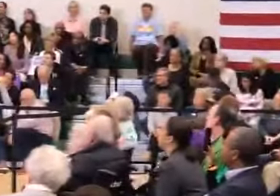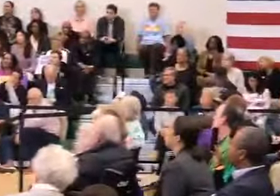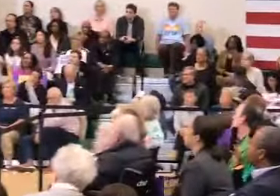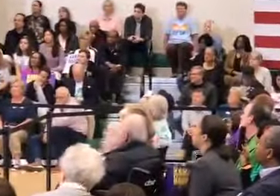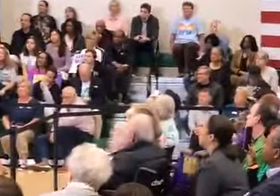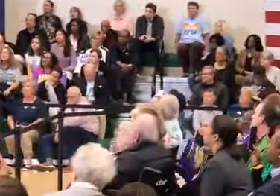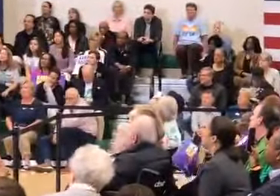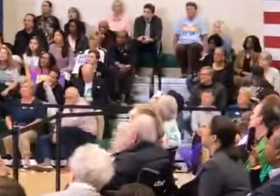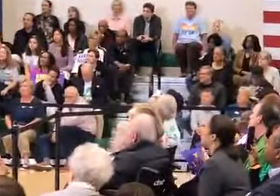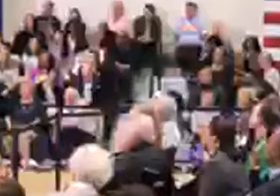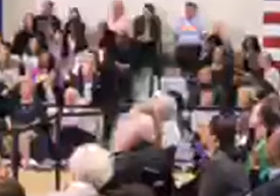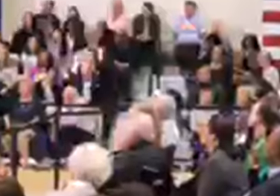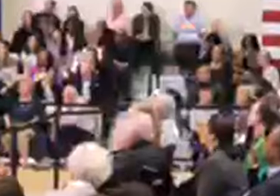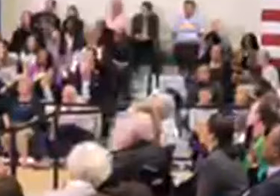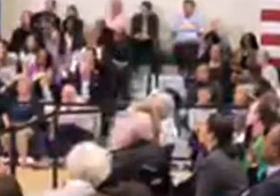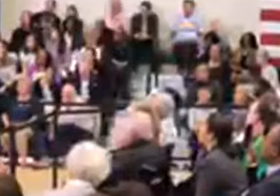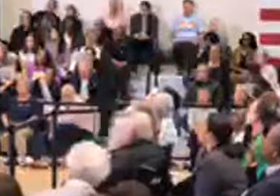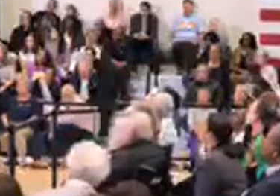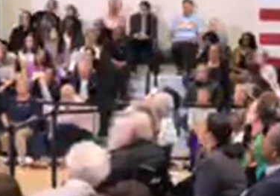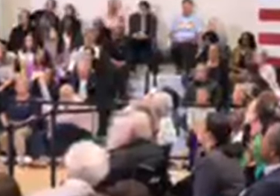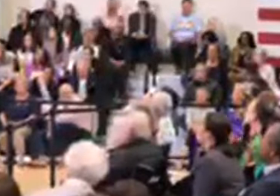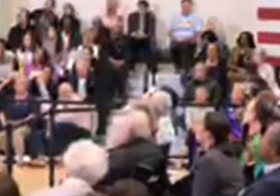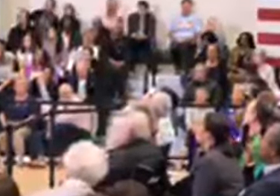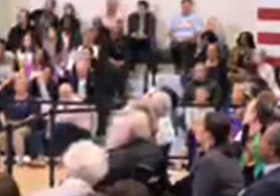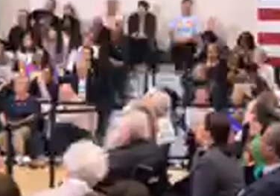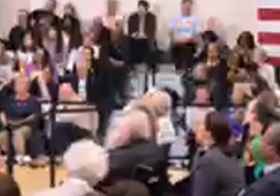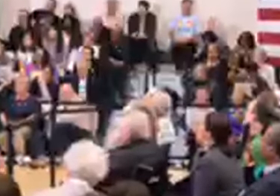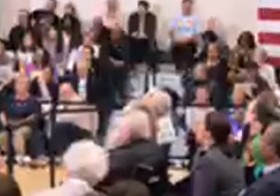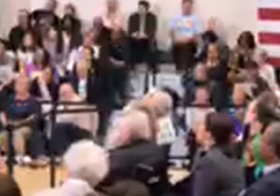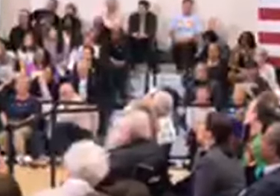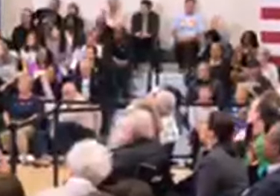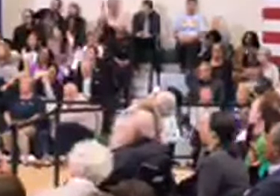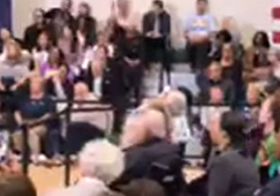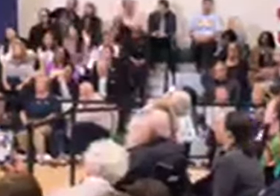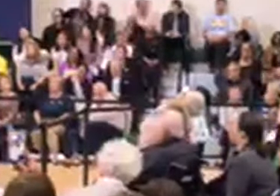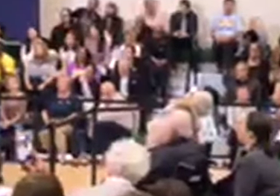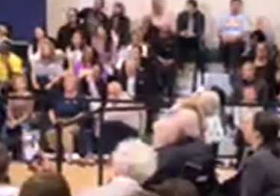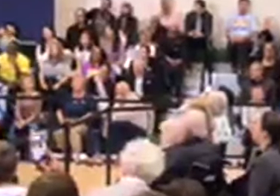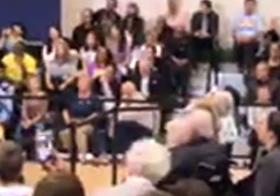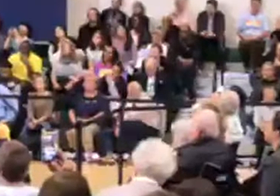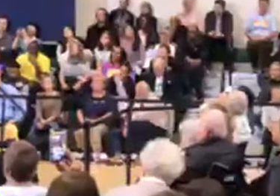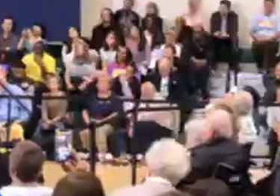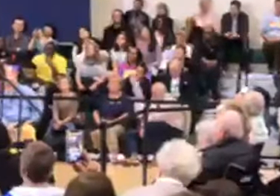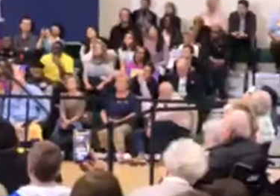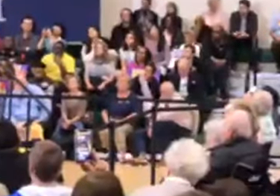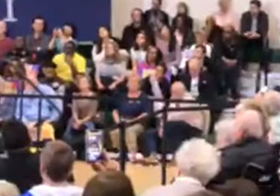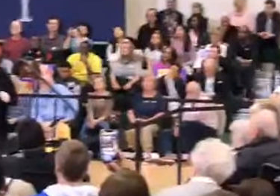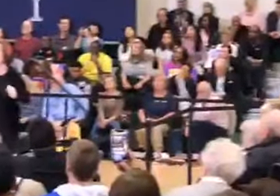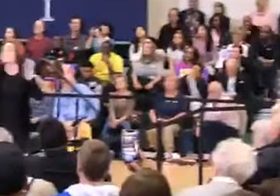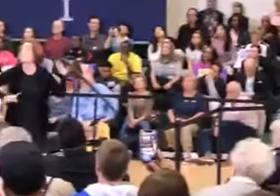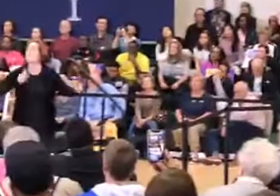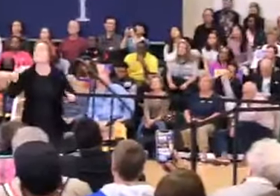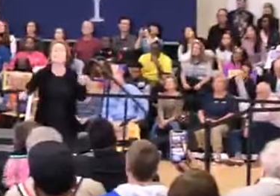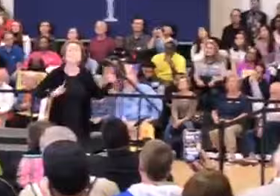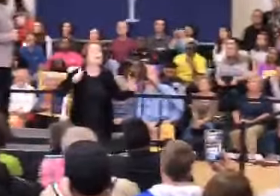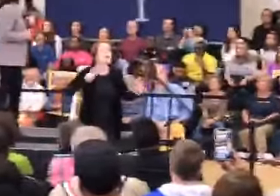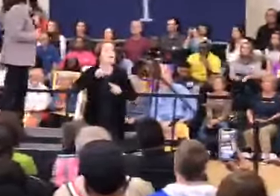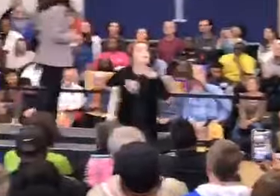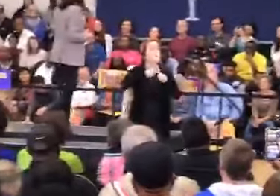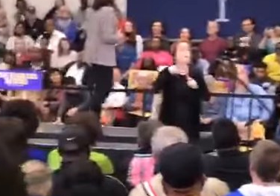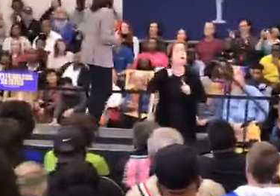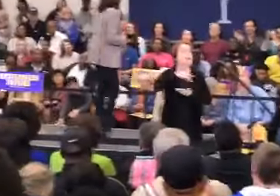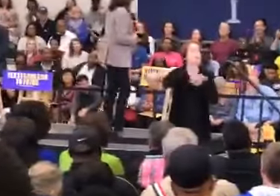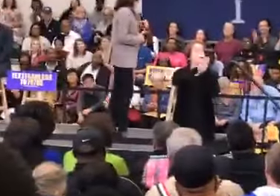arrested for drugs, and instead of jailing them, giving them jobs and giving them support for the people. When I